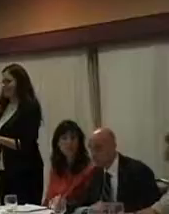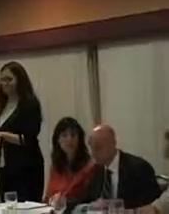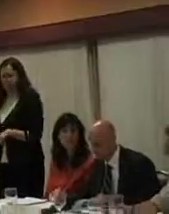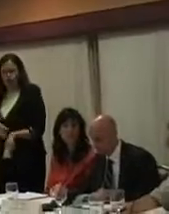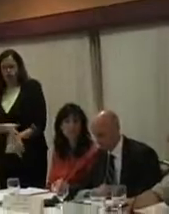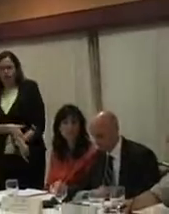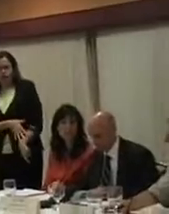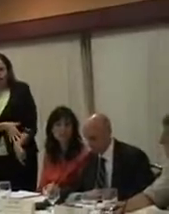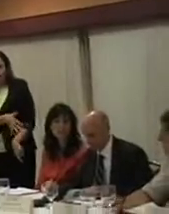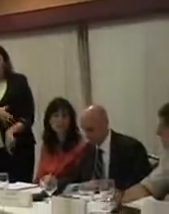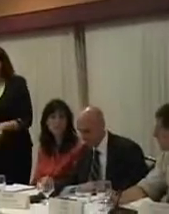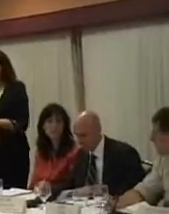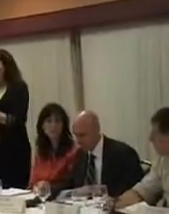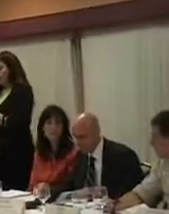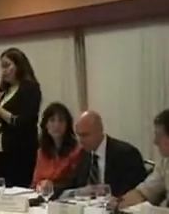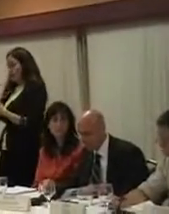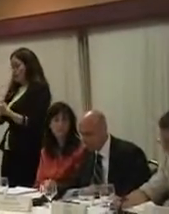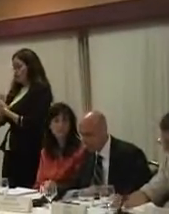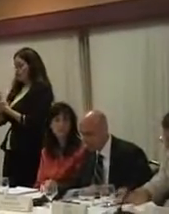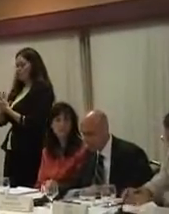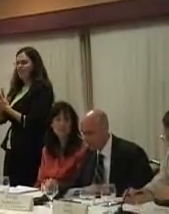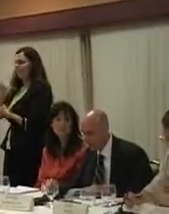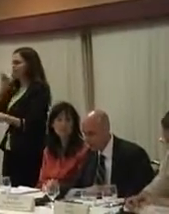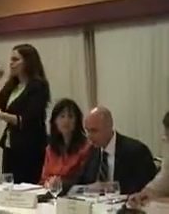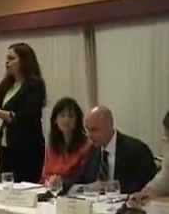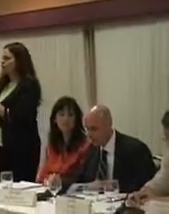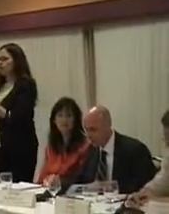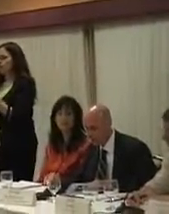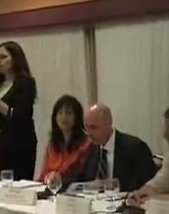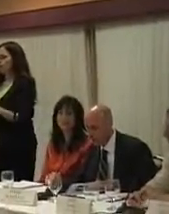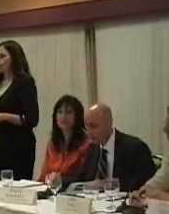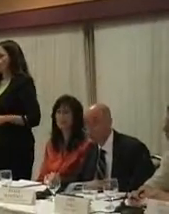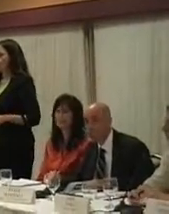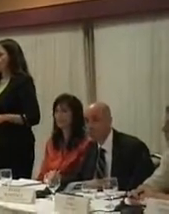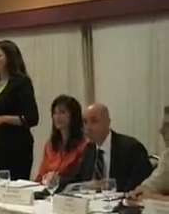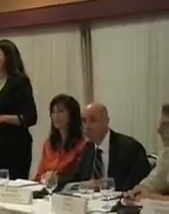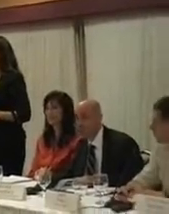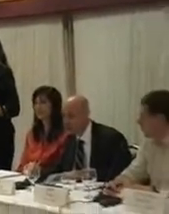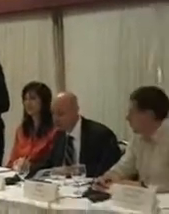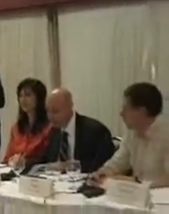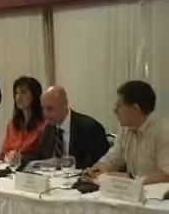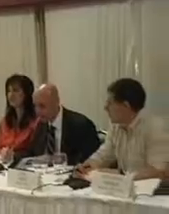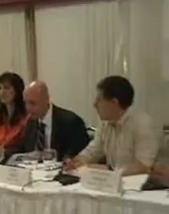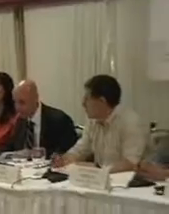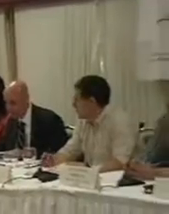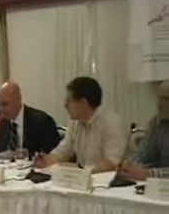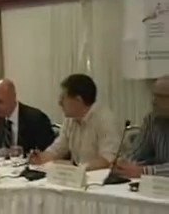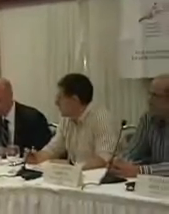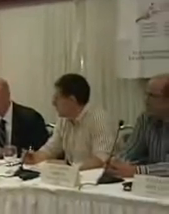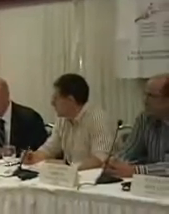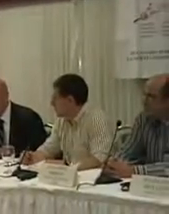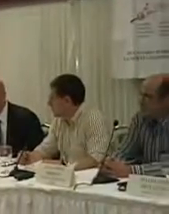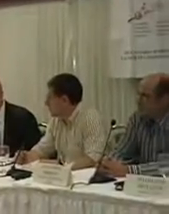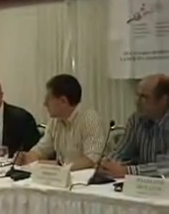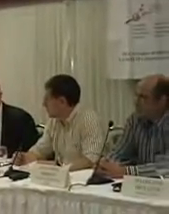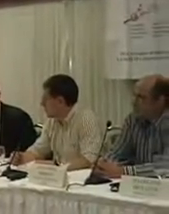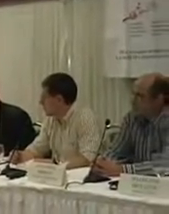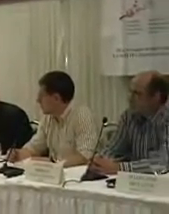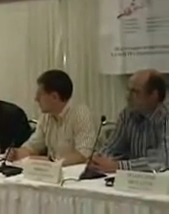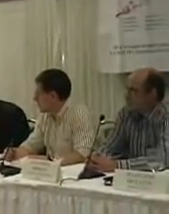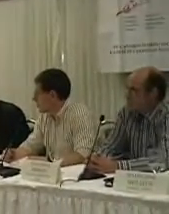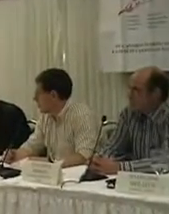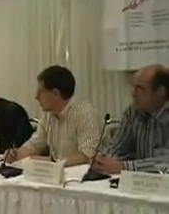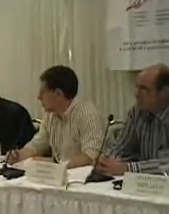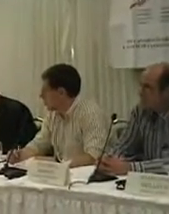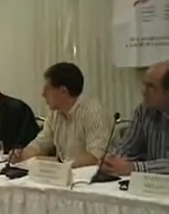is eugenics, which Canadian Council on Disabilities condemns as unethical. How can